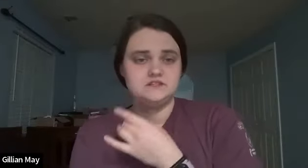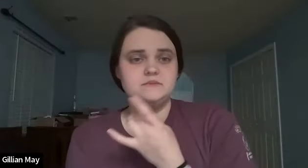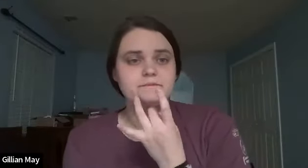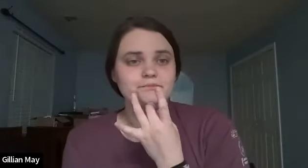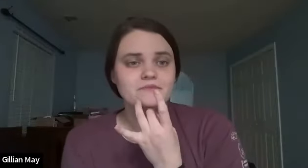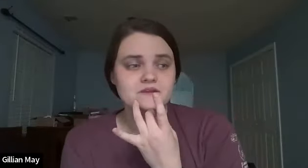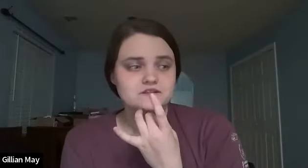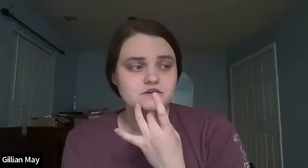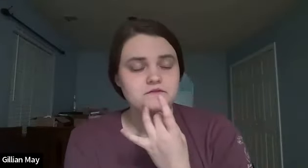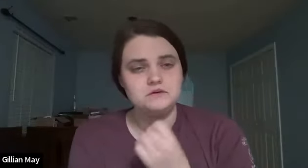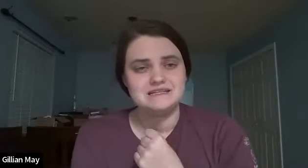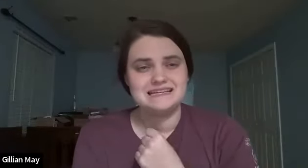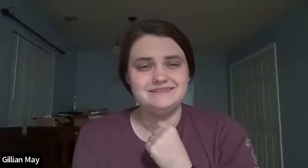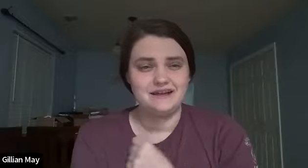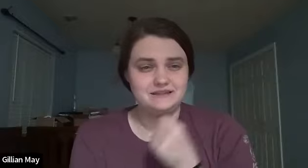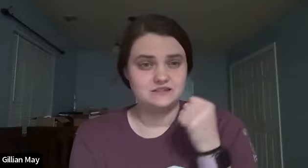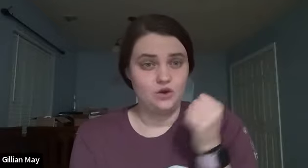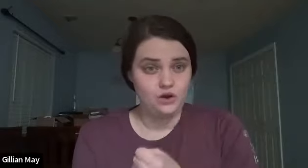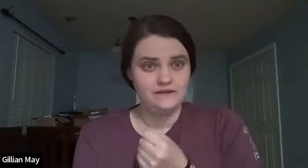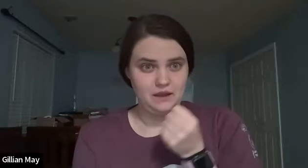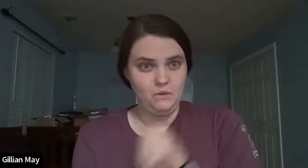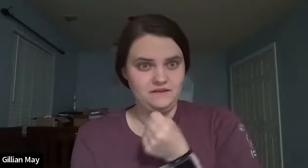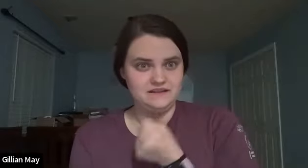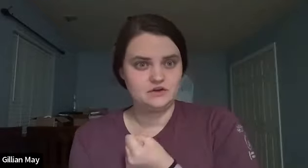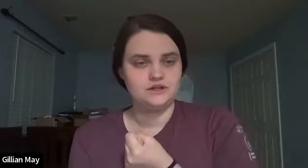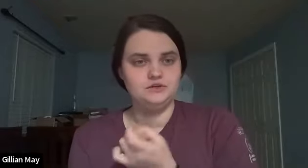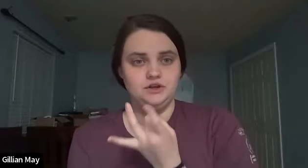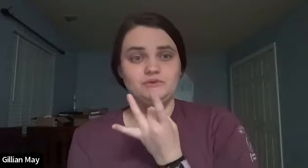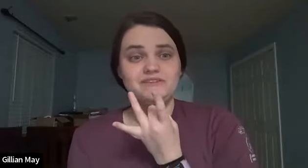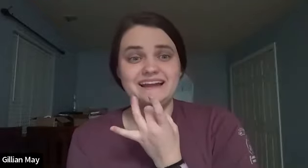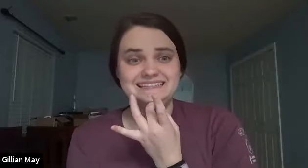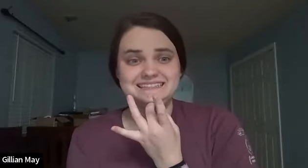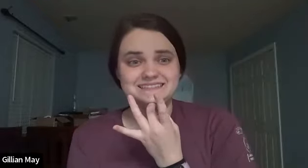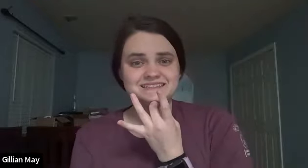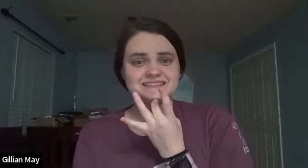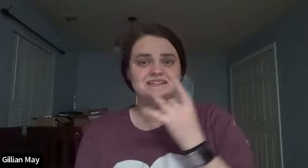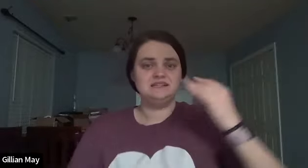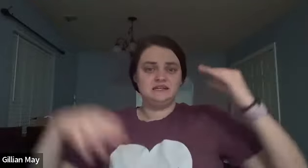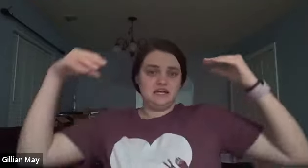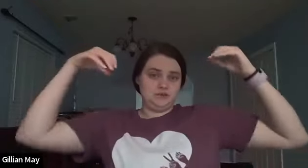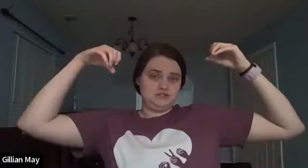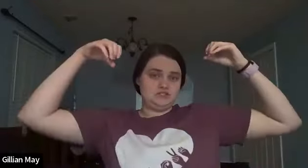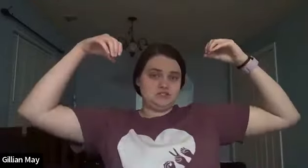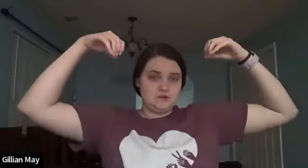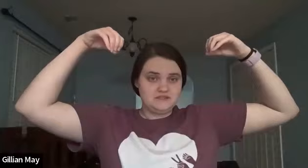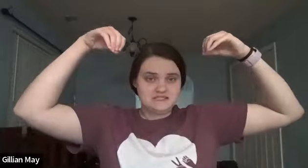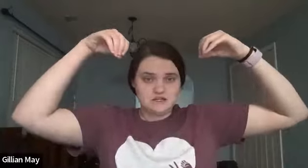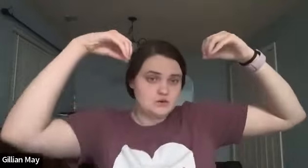Excuse me. So if you were going to say lights on, like I want the lights on, you would go light, and you would start with these like closed